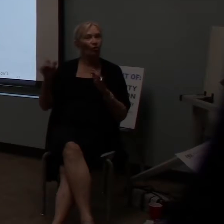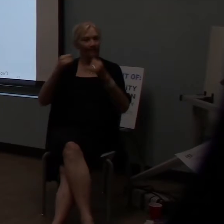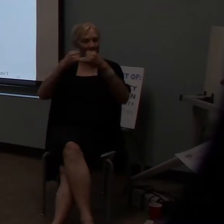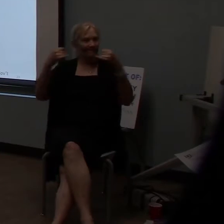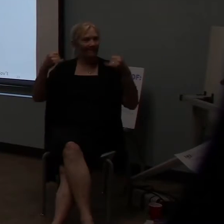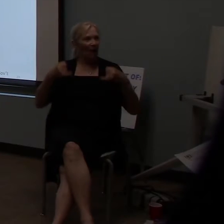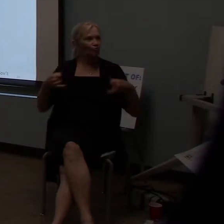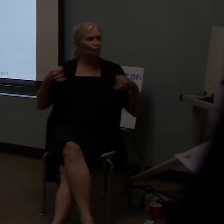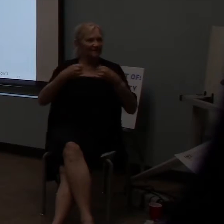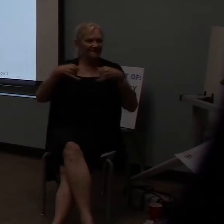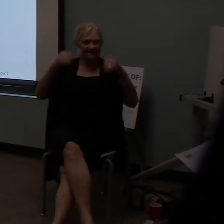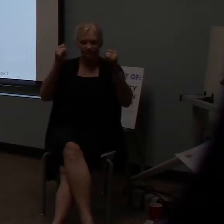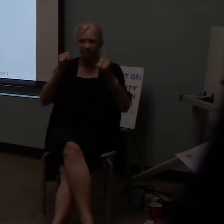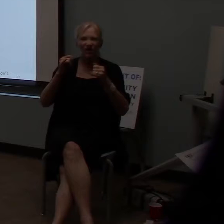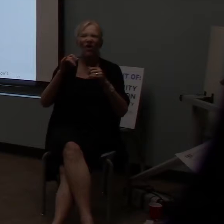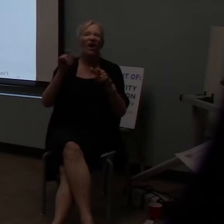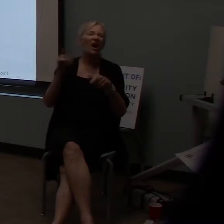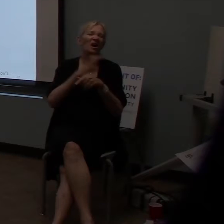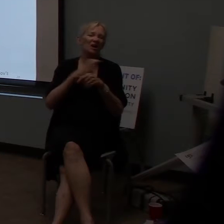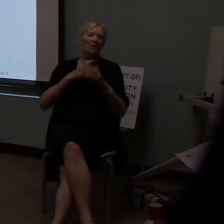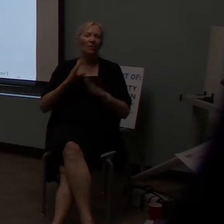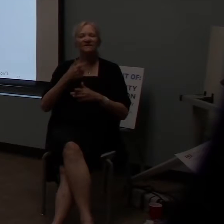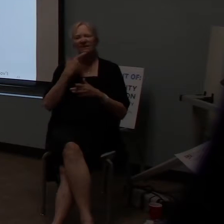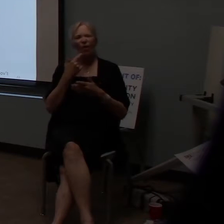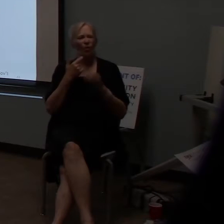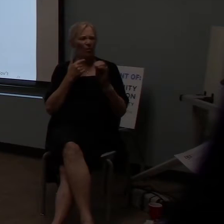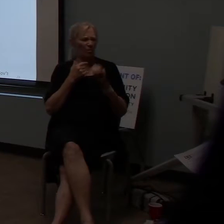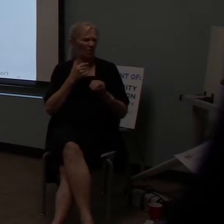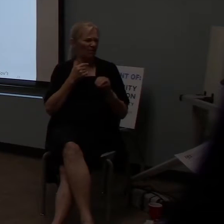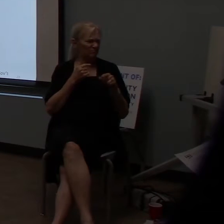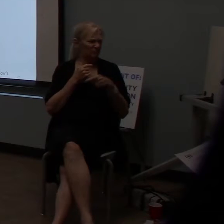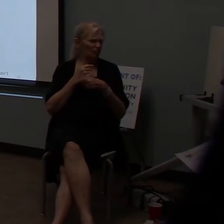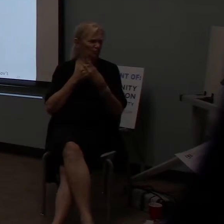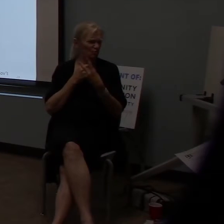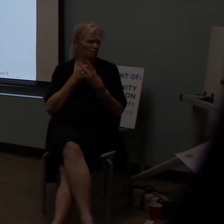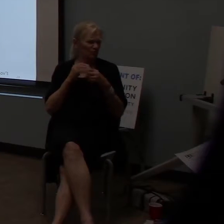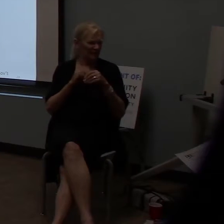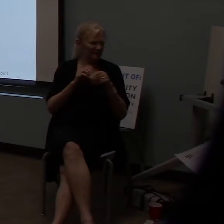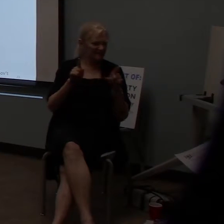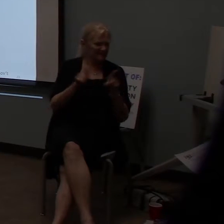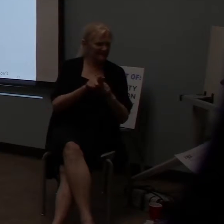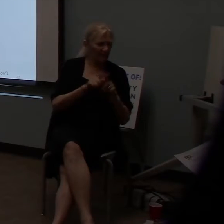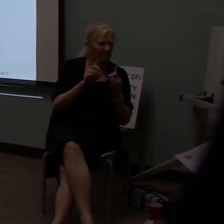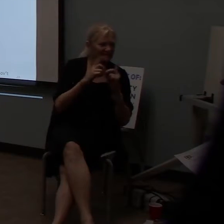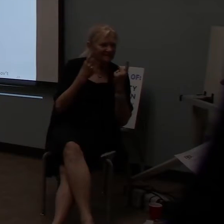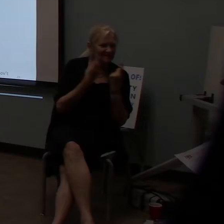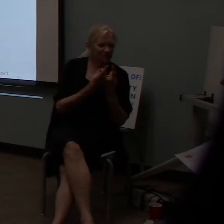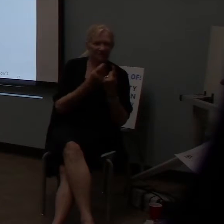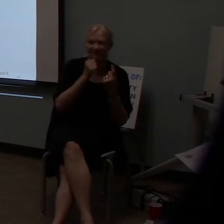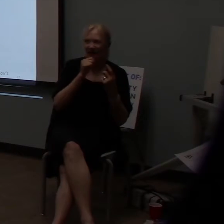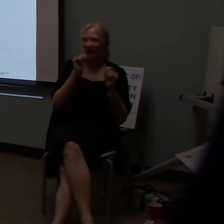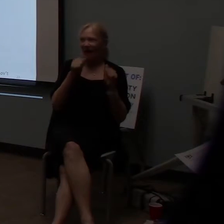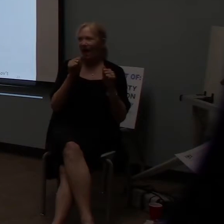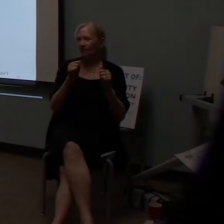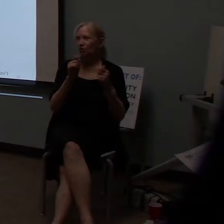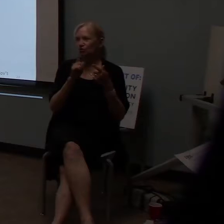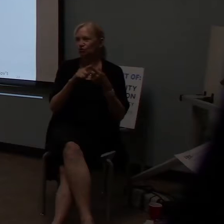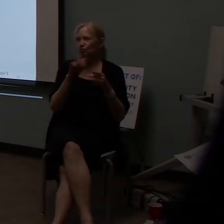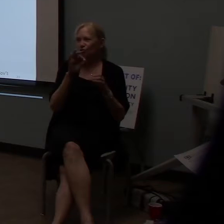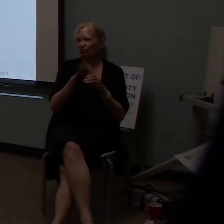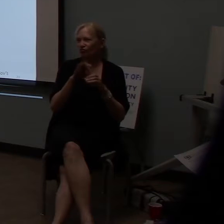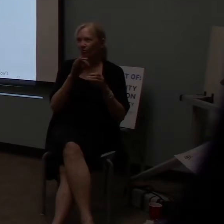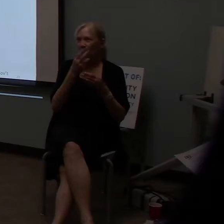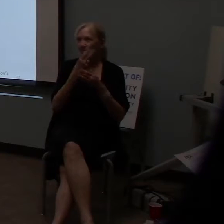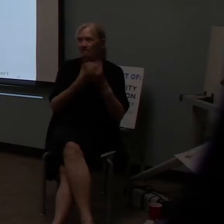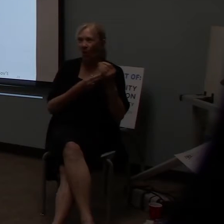could say, oh gosh, we want to put those two existing commissioners in the same district so they wouldn't be able to both